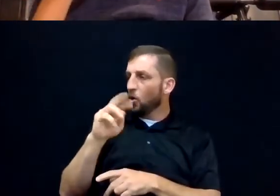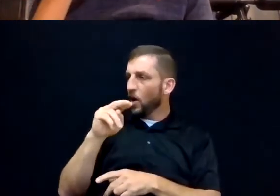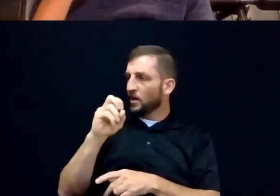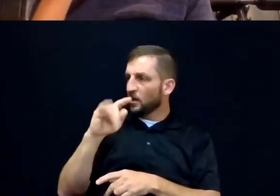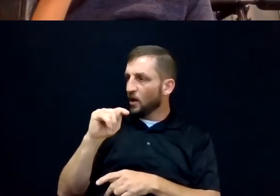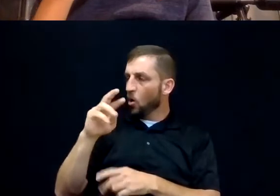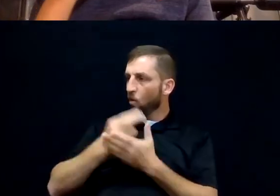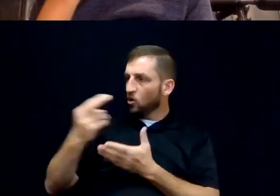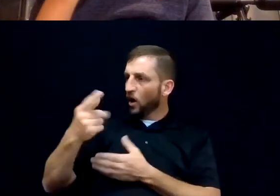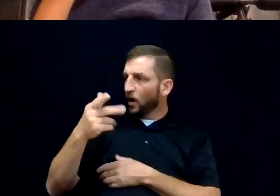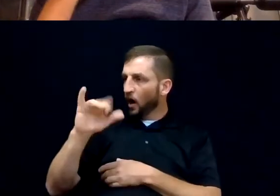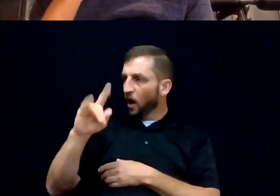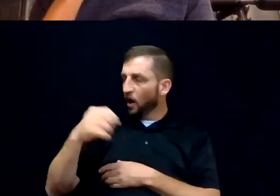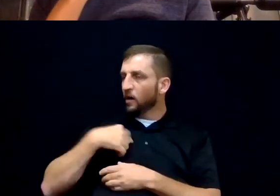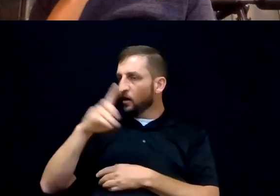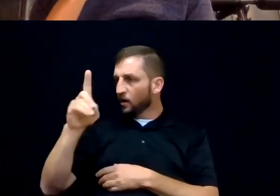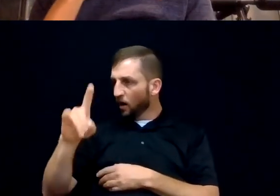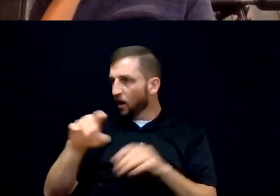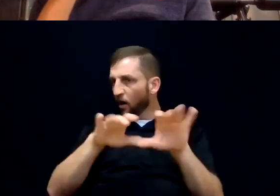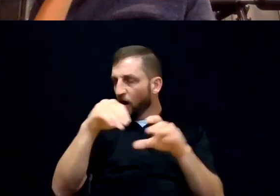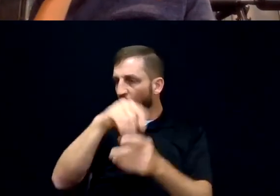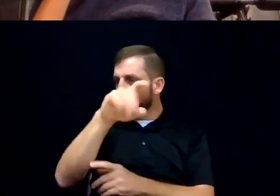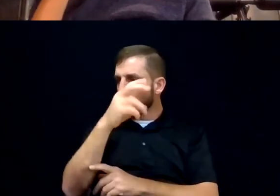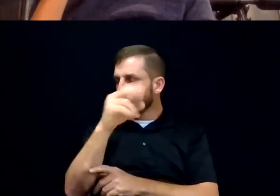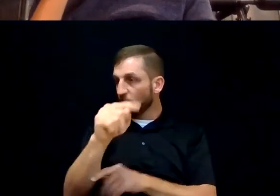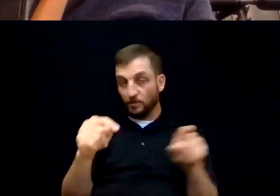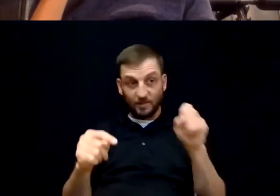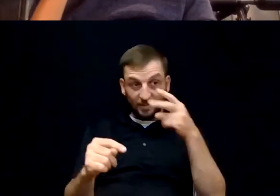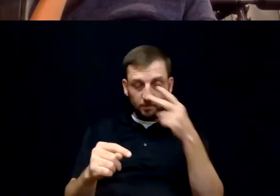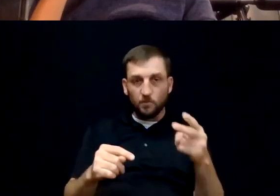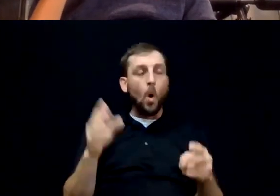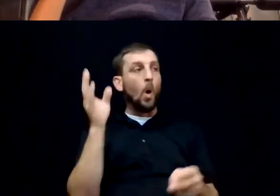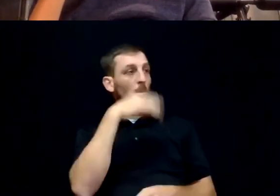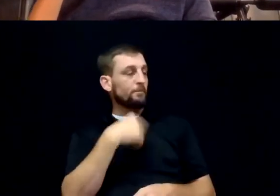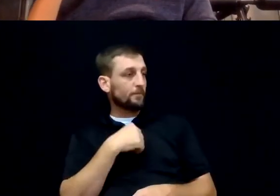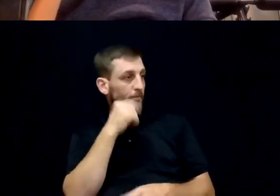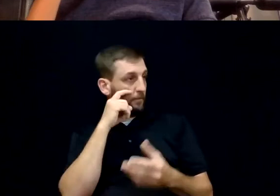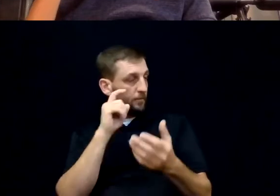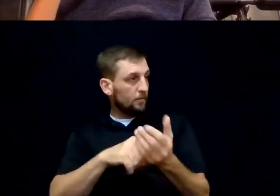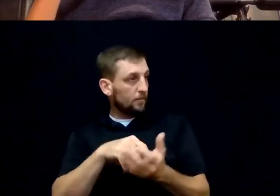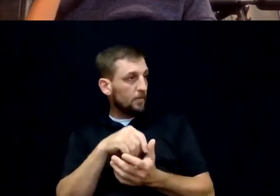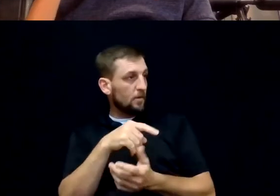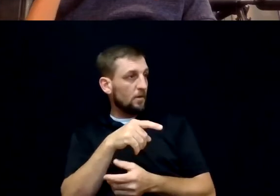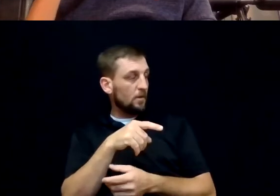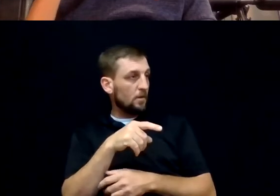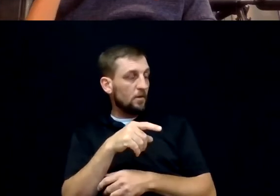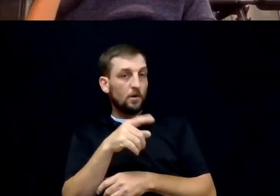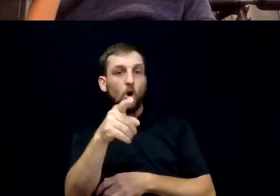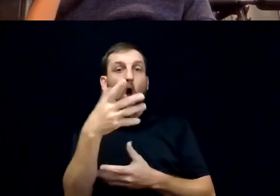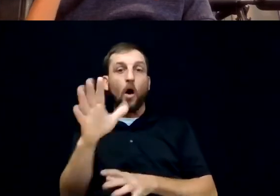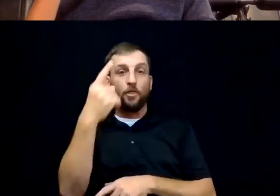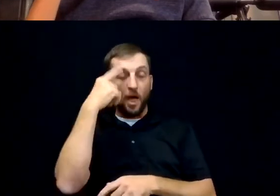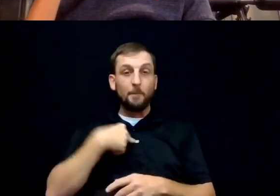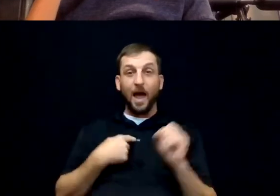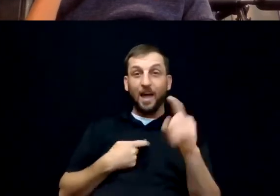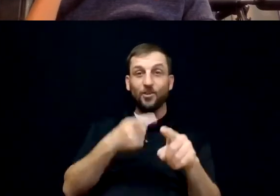Guide. I provided in the link in the chat. Are you able to see it? Okay, I didn't know. See, I'm asking and you thought about it before. So